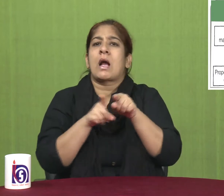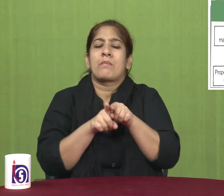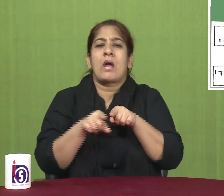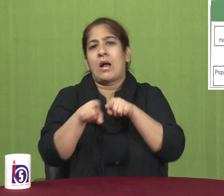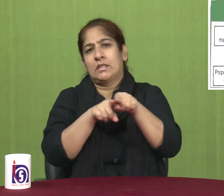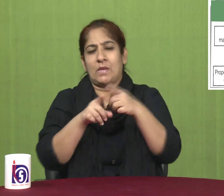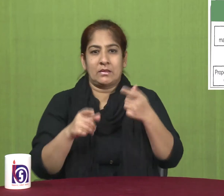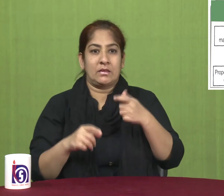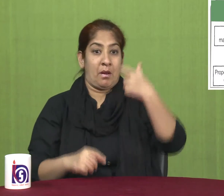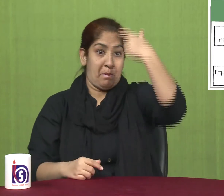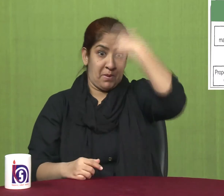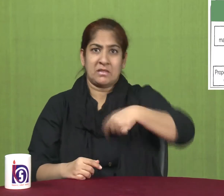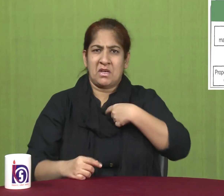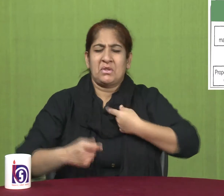can see